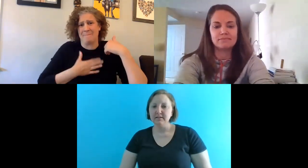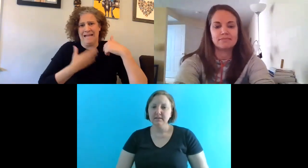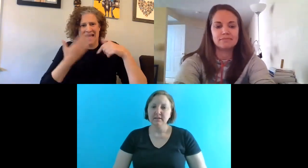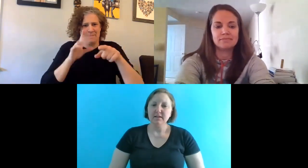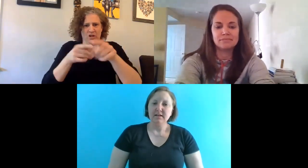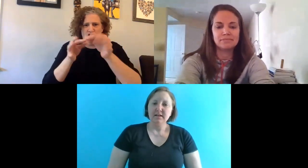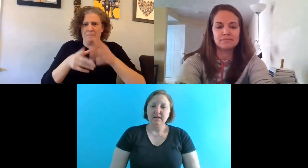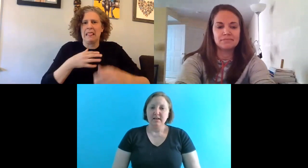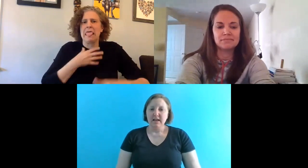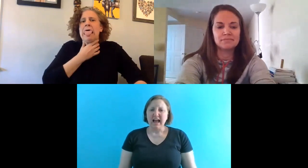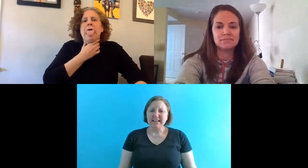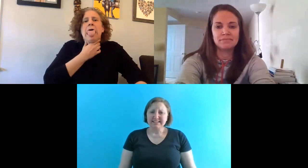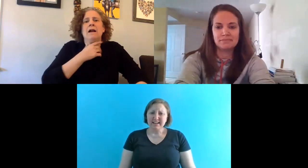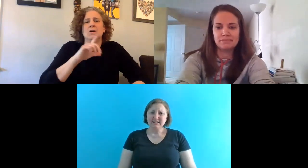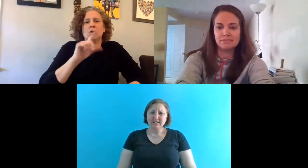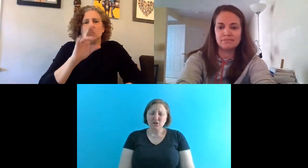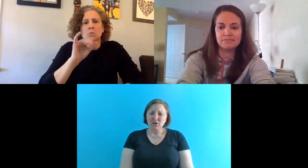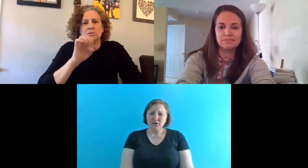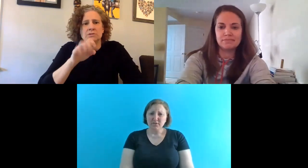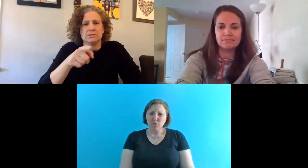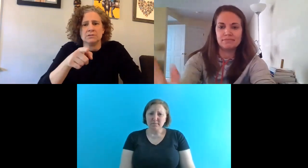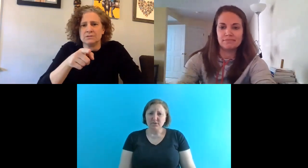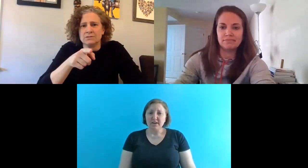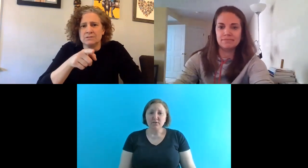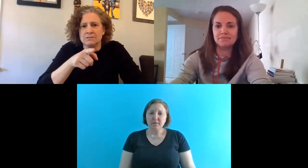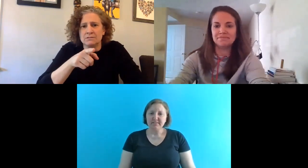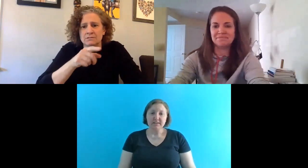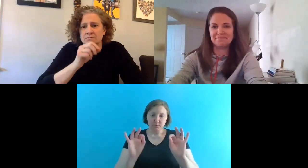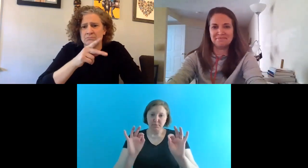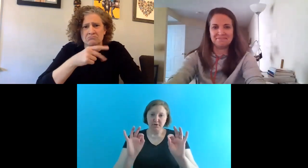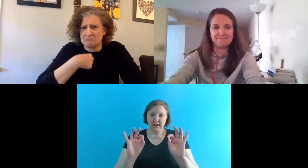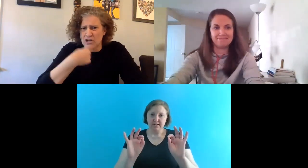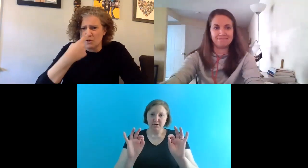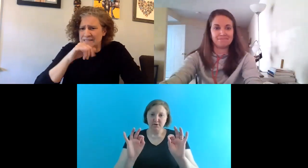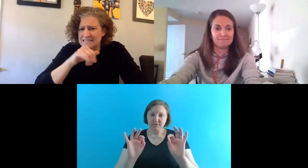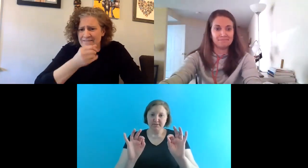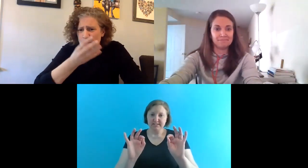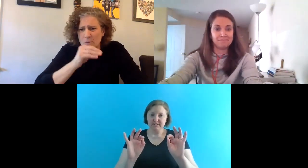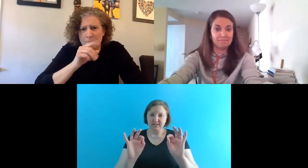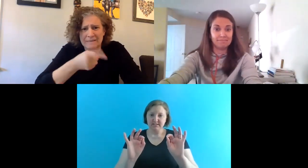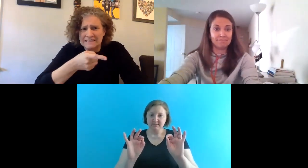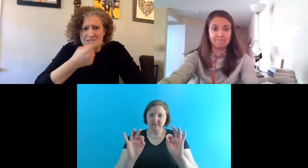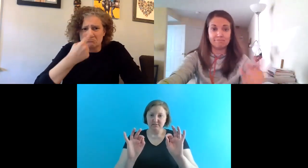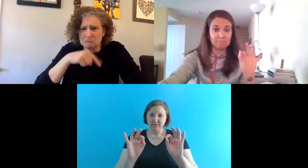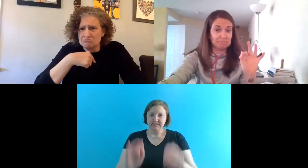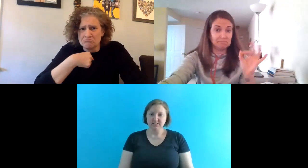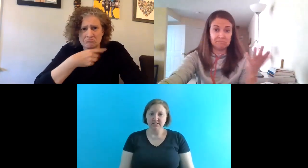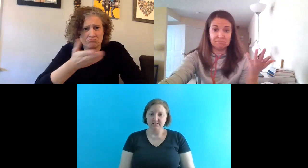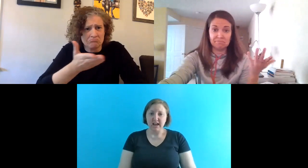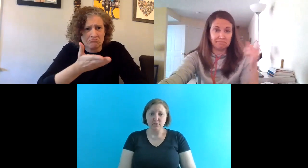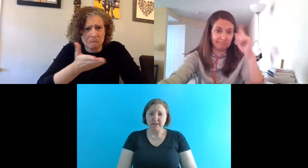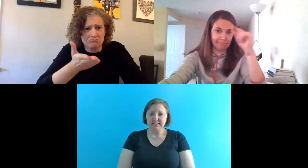I can stay a little longer if you want me to. I don't know about the interpreter. I don't know if Louise is good. Louise is good. I don't mind staying a